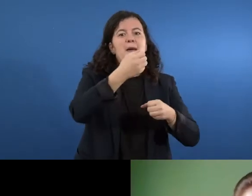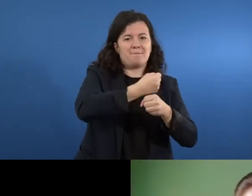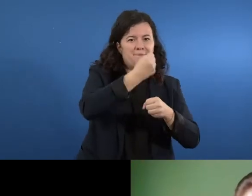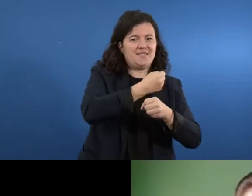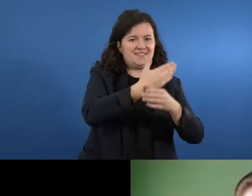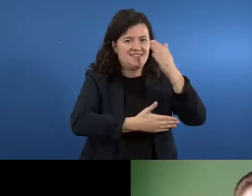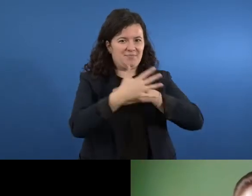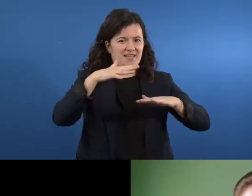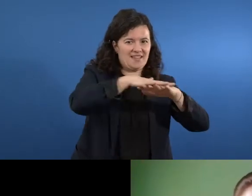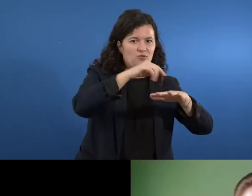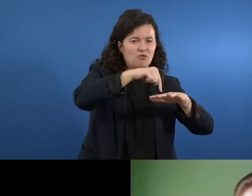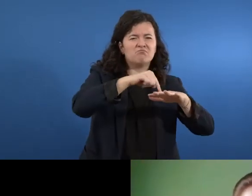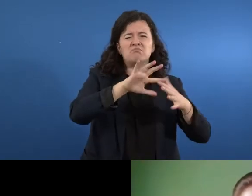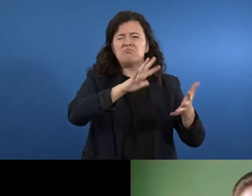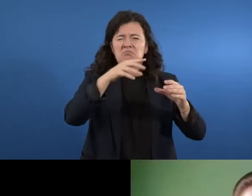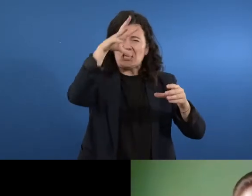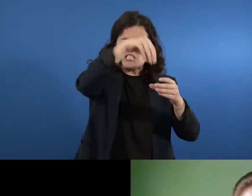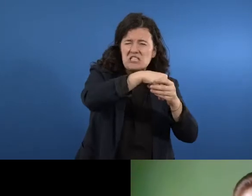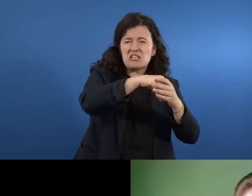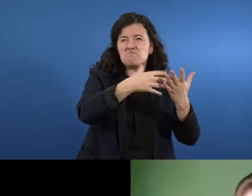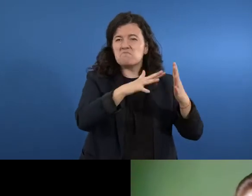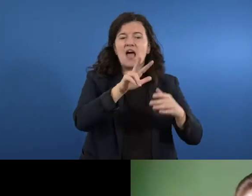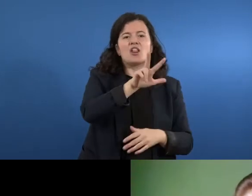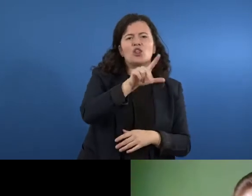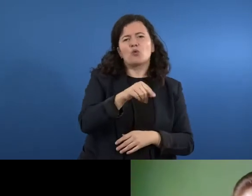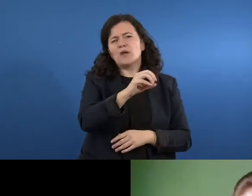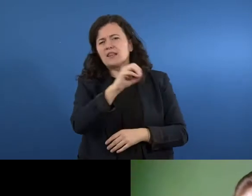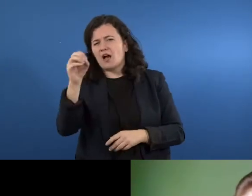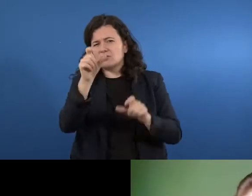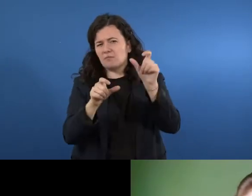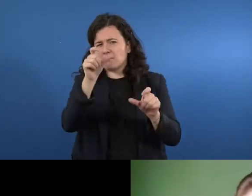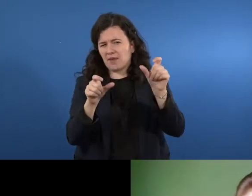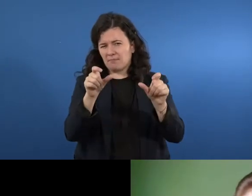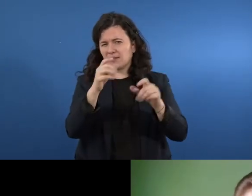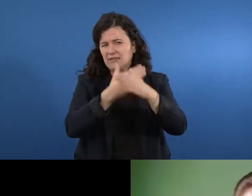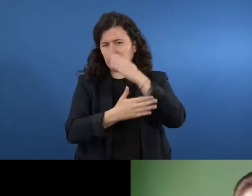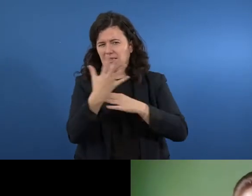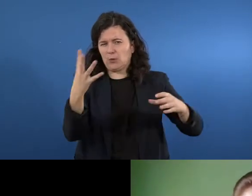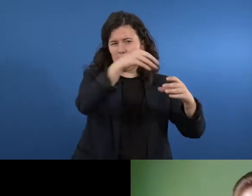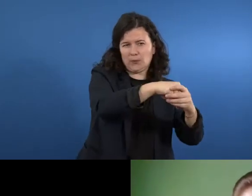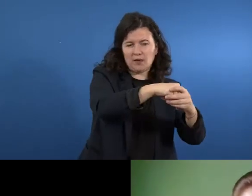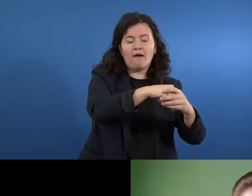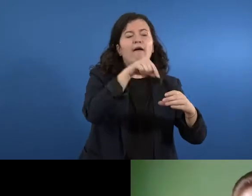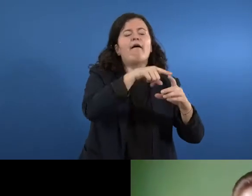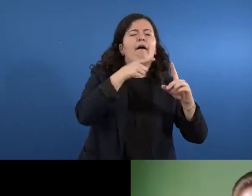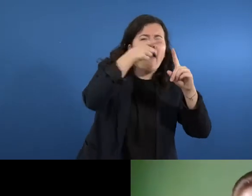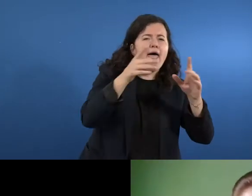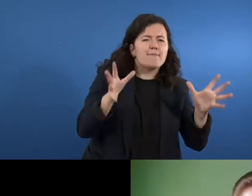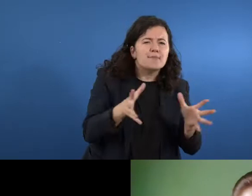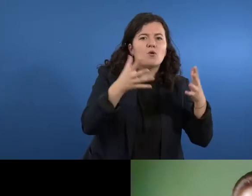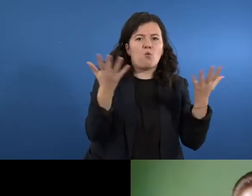3,000 persons with disabilities to improve their access to education, employment, and community